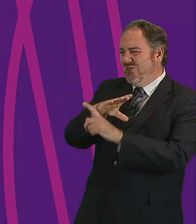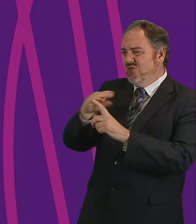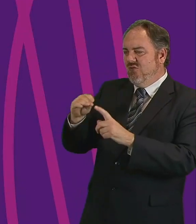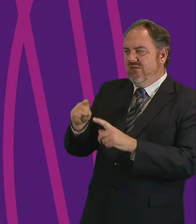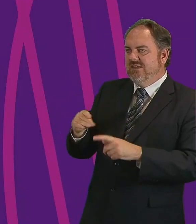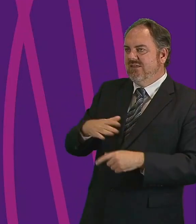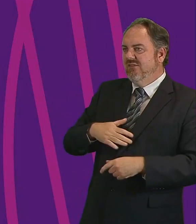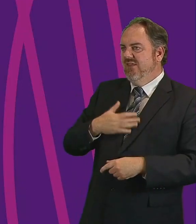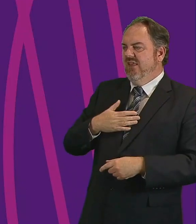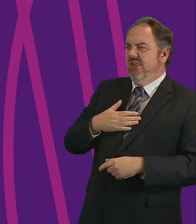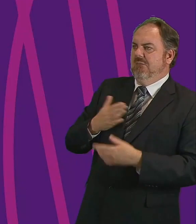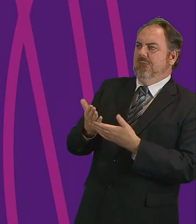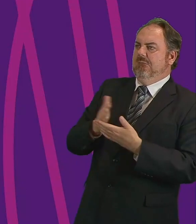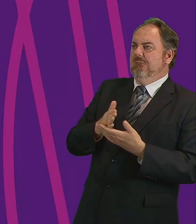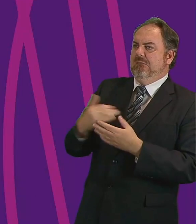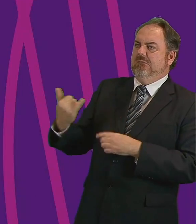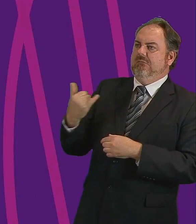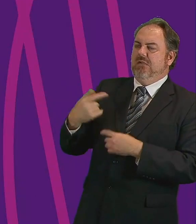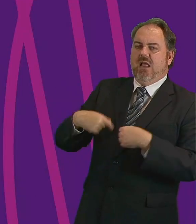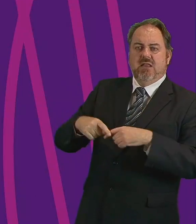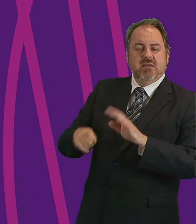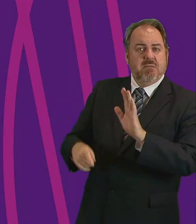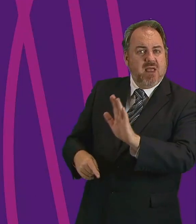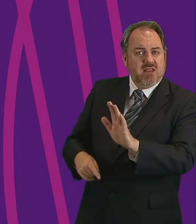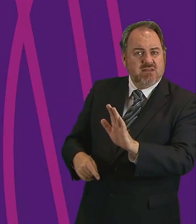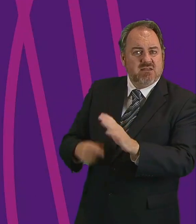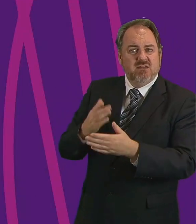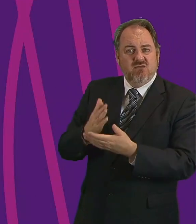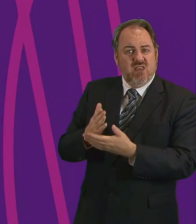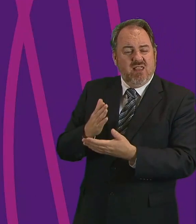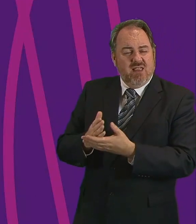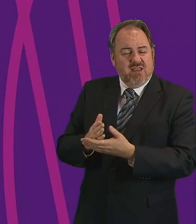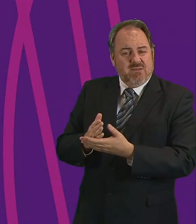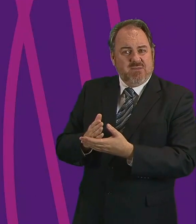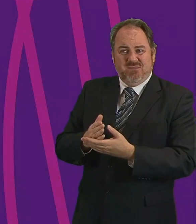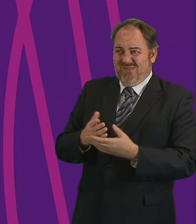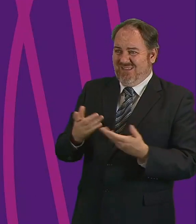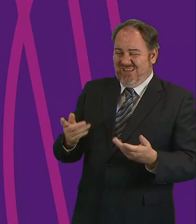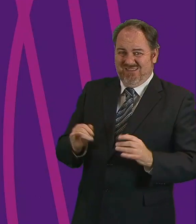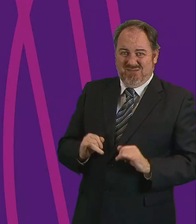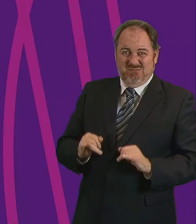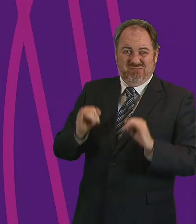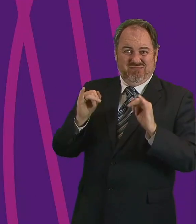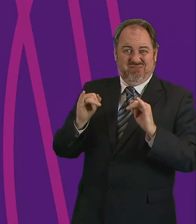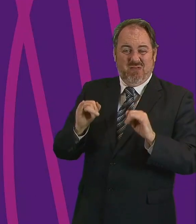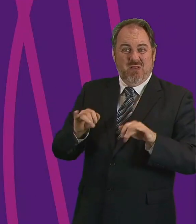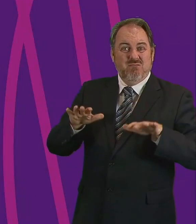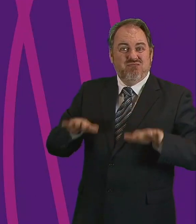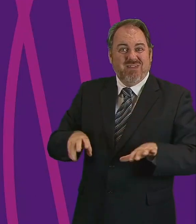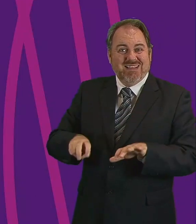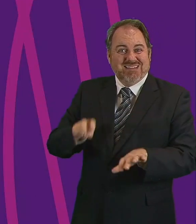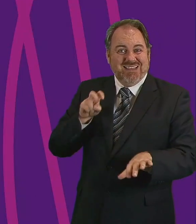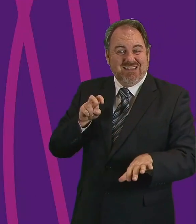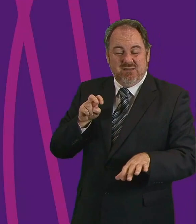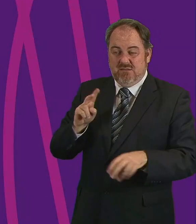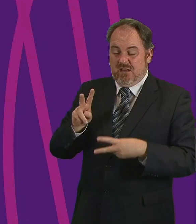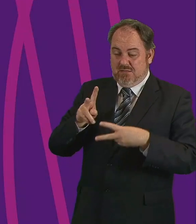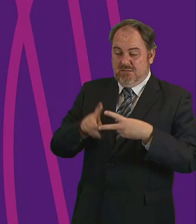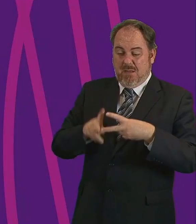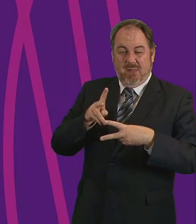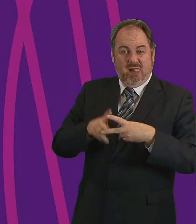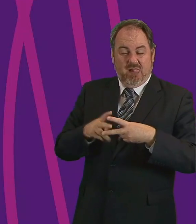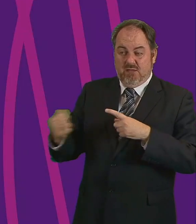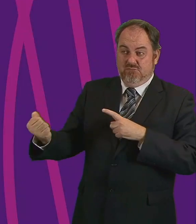and also certainly, sadly, ties in with the catastrophe that's going to be Brexit, which will have a hugely